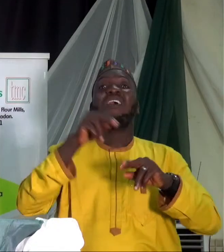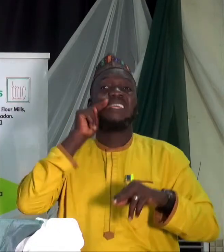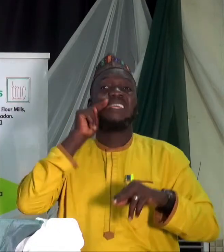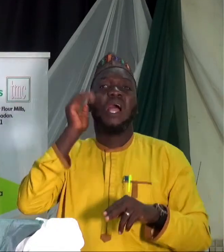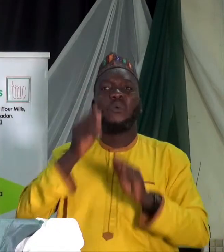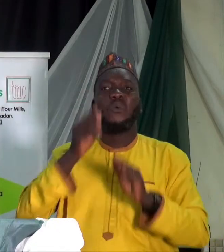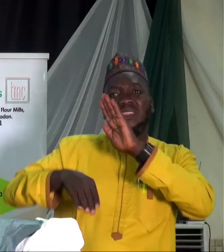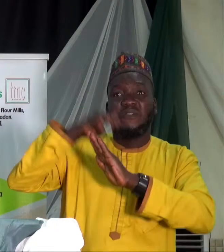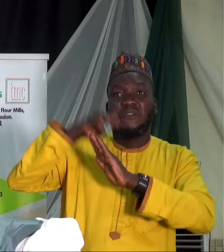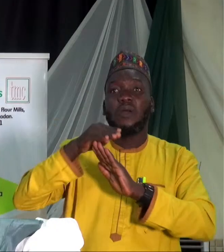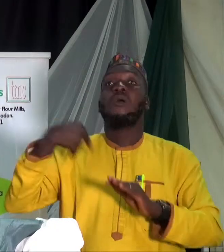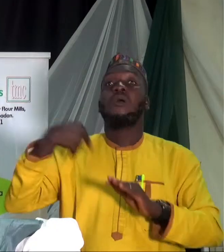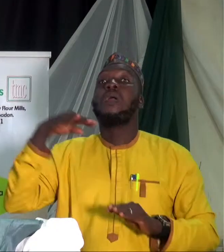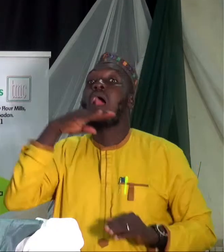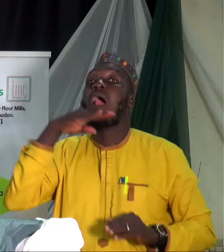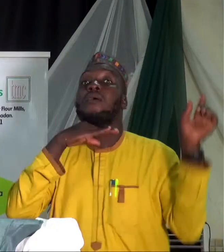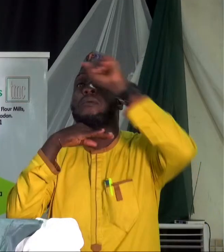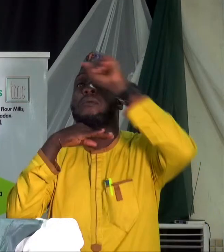I lying